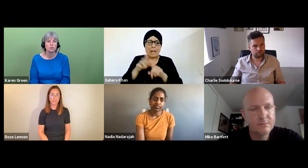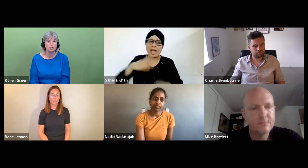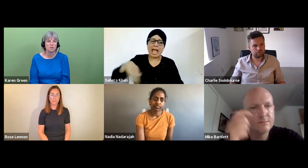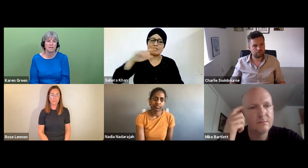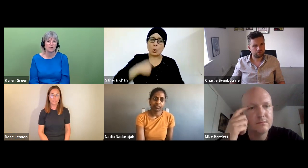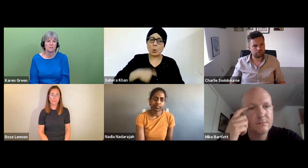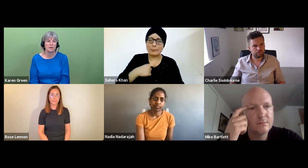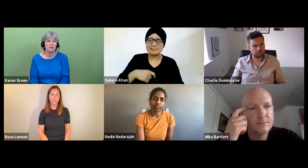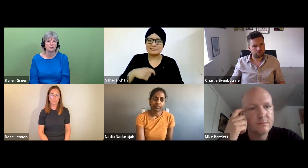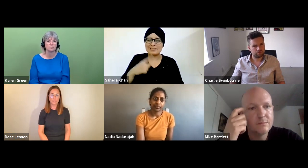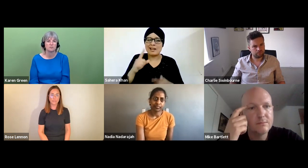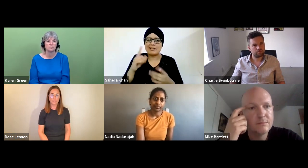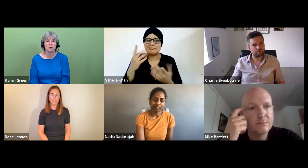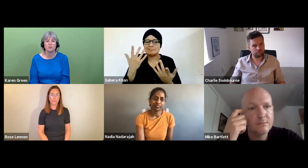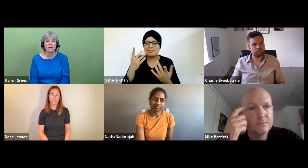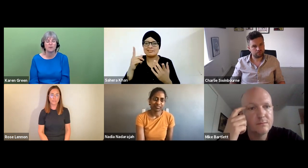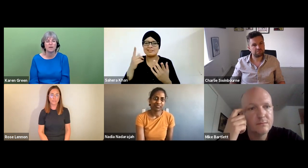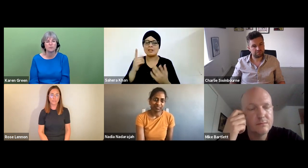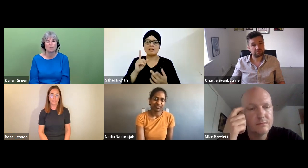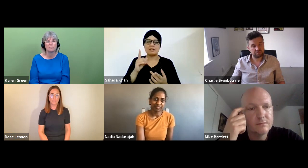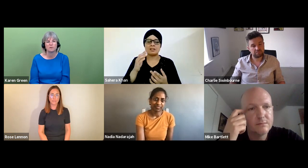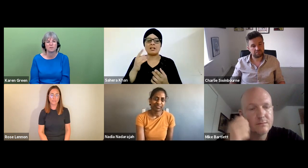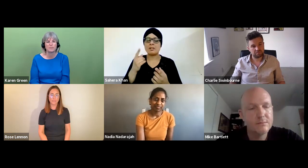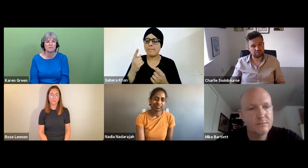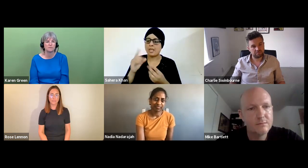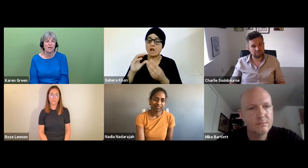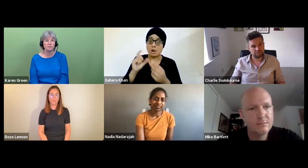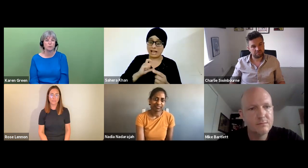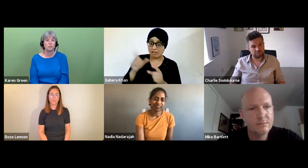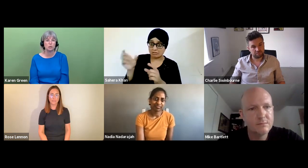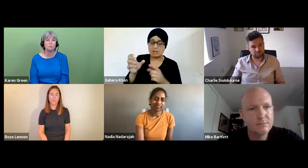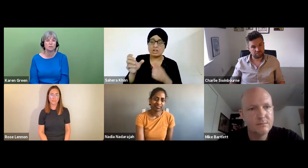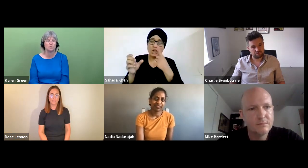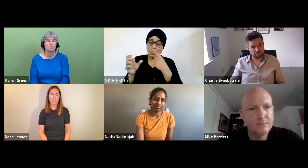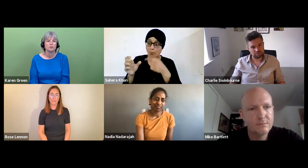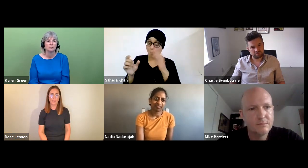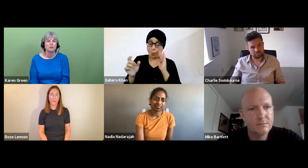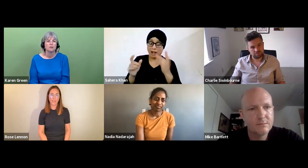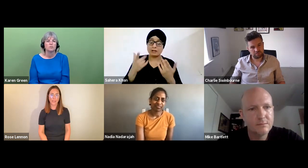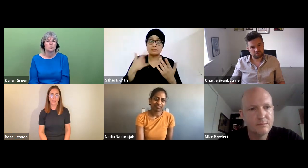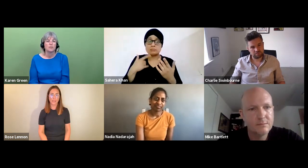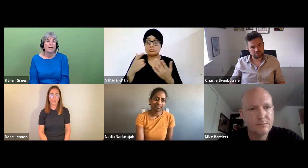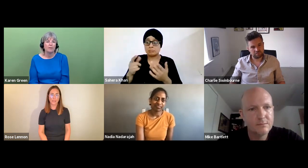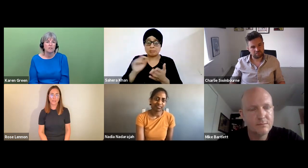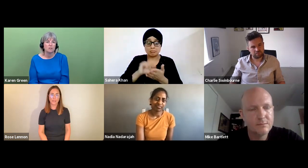just their experience. So it was coming from the perspective of everybody's human. So